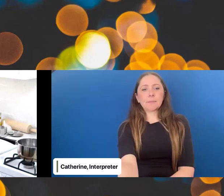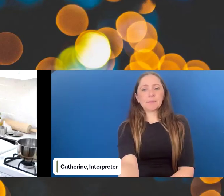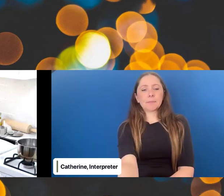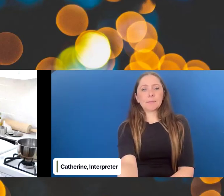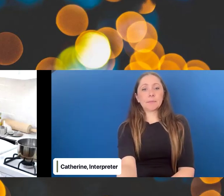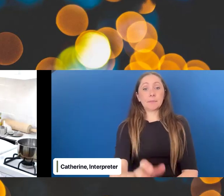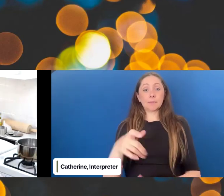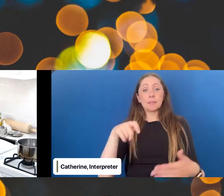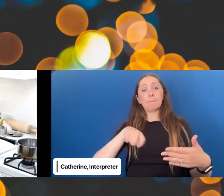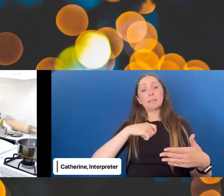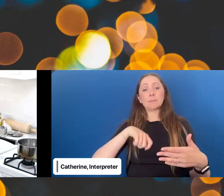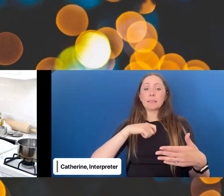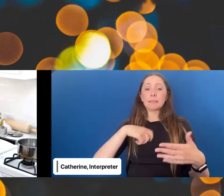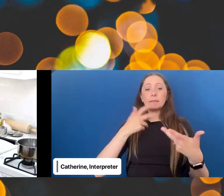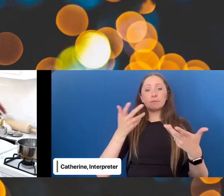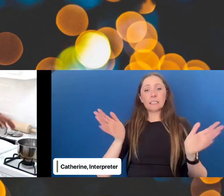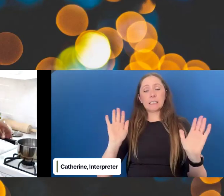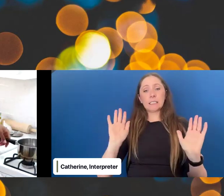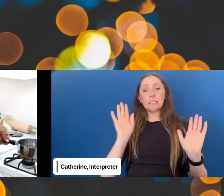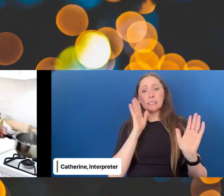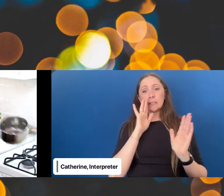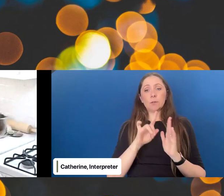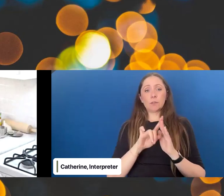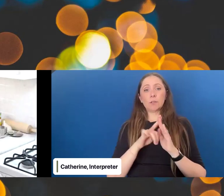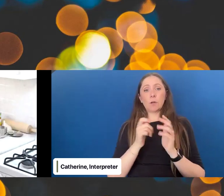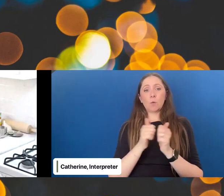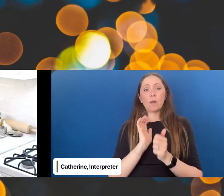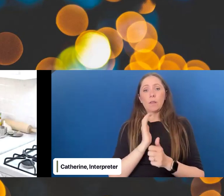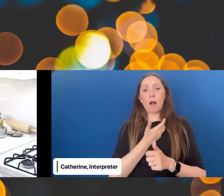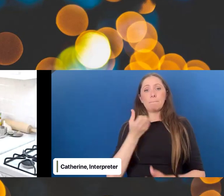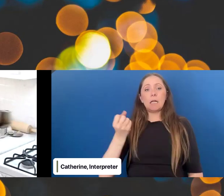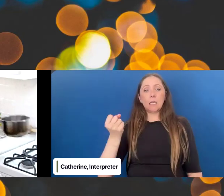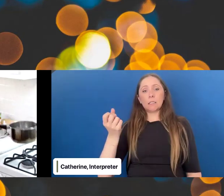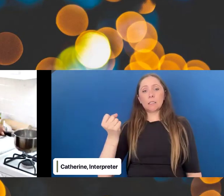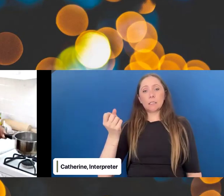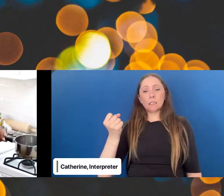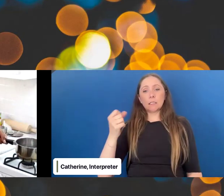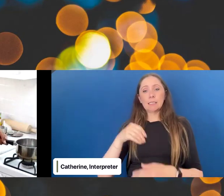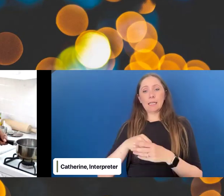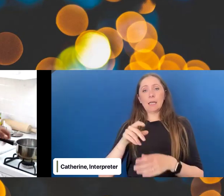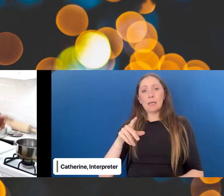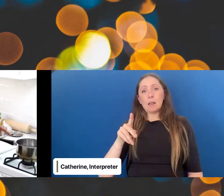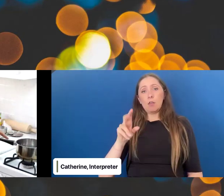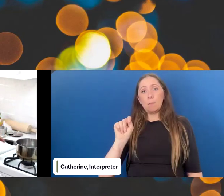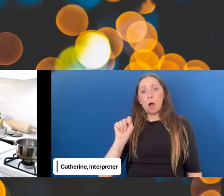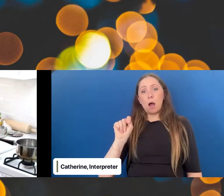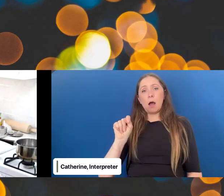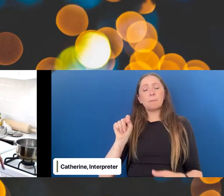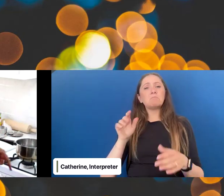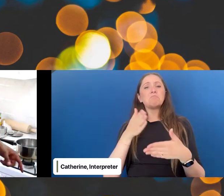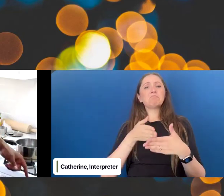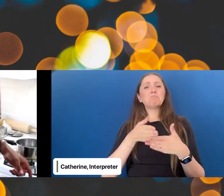Once that's done, we're going to start with our milk. In here, find a medium